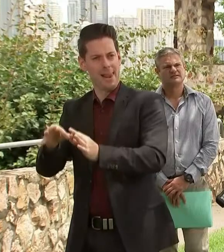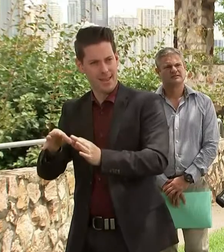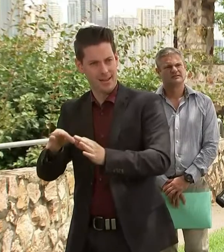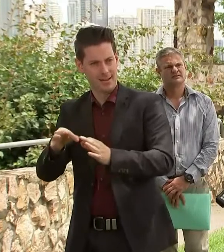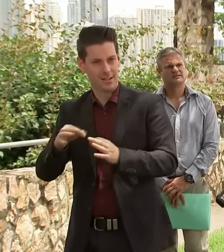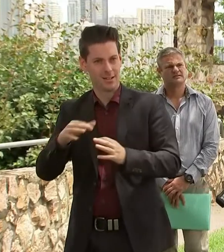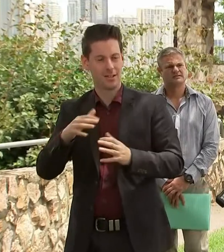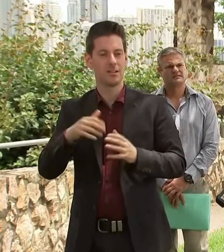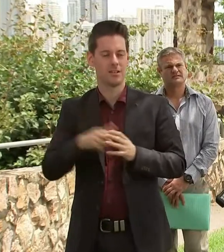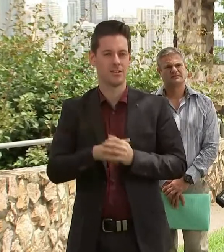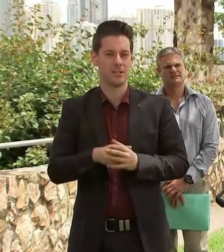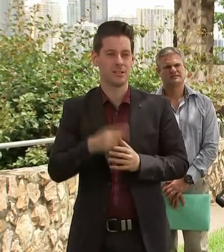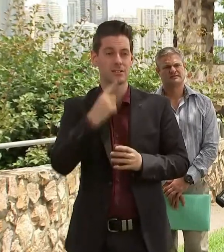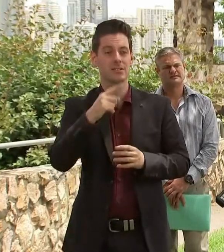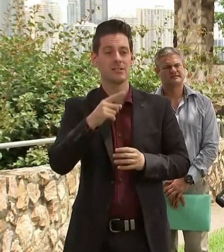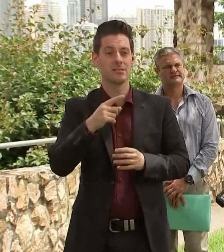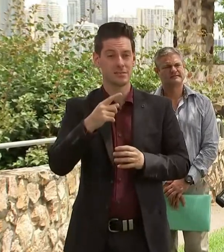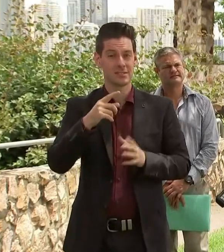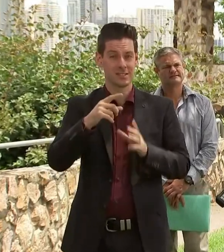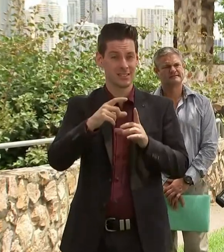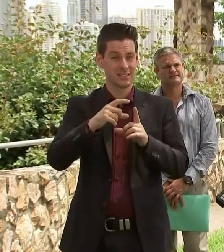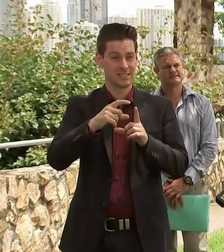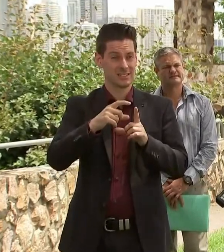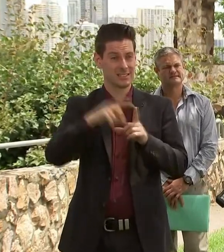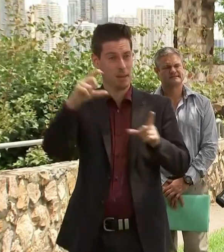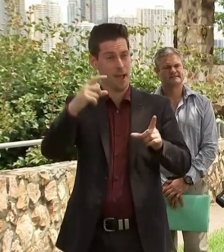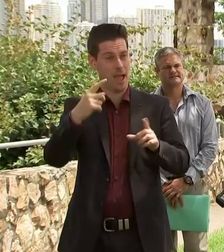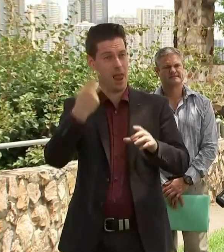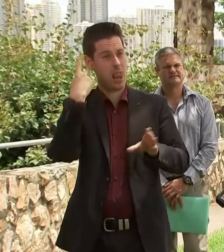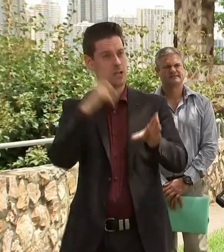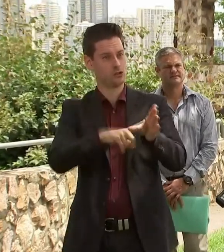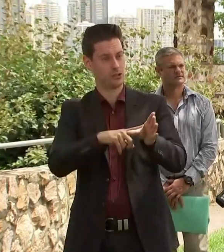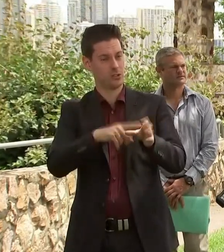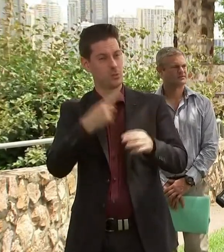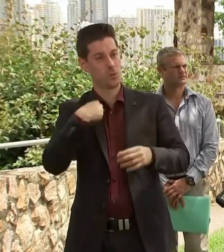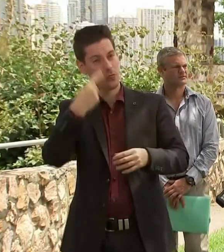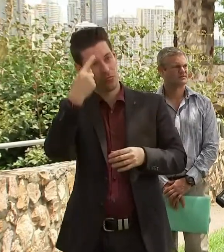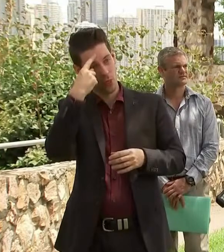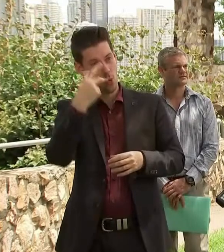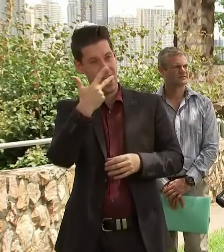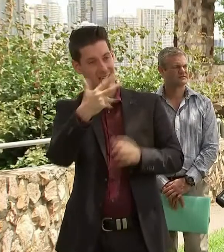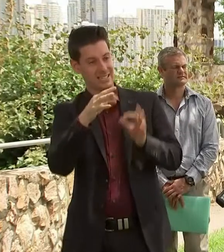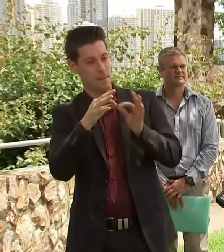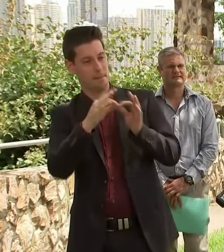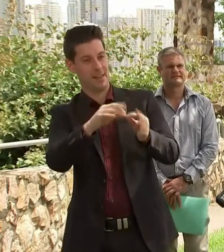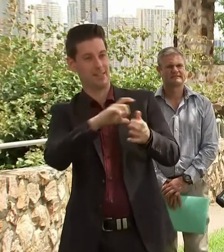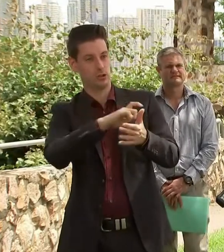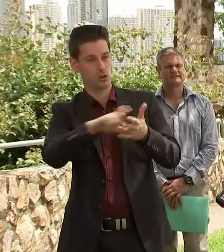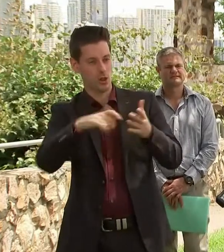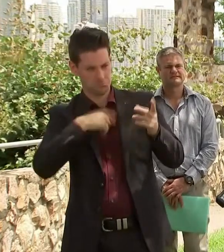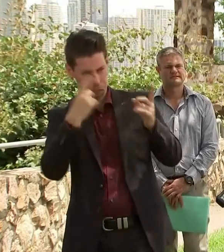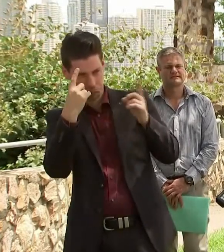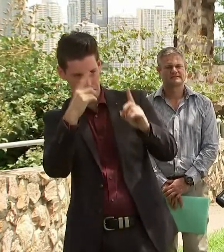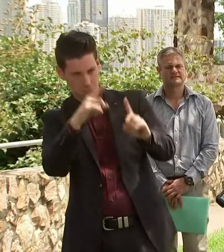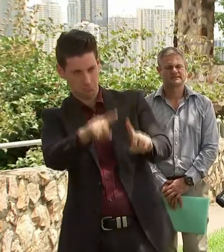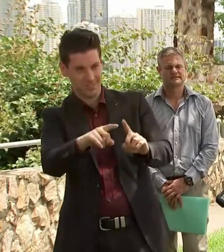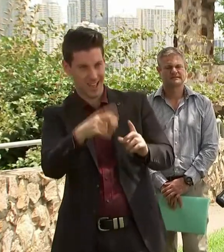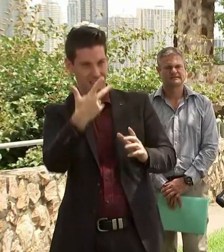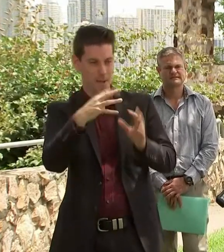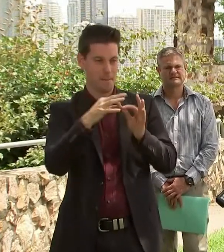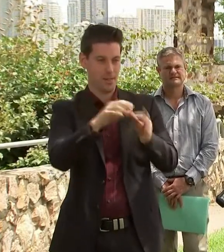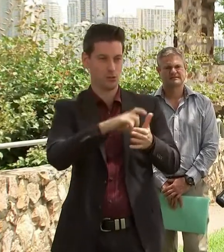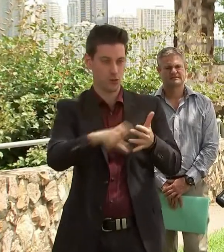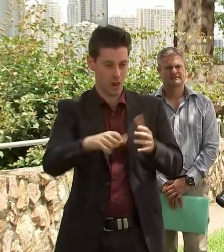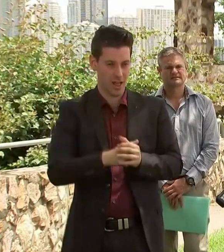2021, so 30 June, in December last year, we forecast a budget deficit of $8.3 billion when I did the December budget. When we